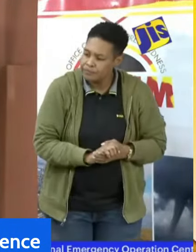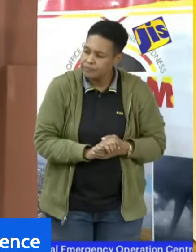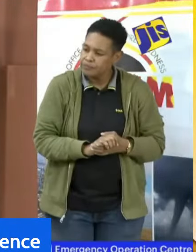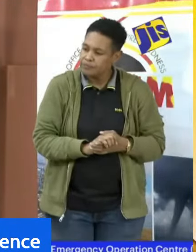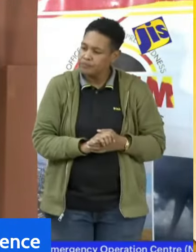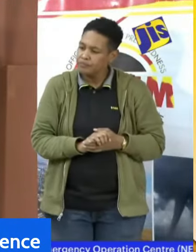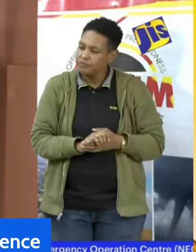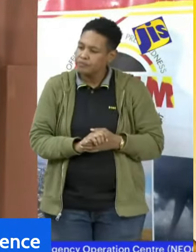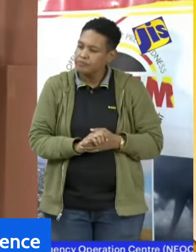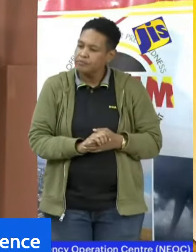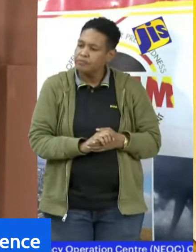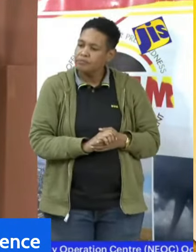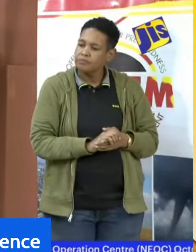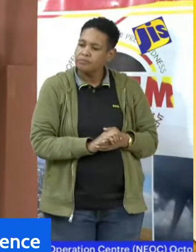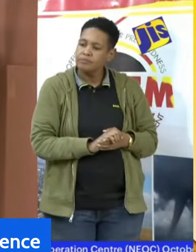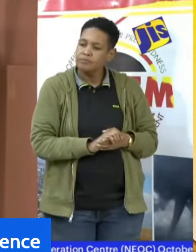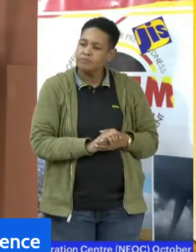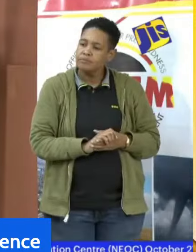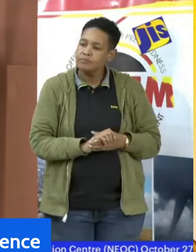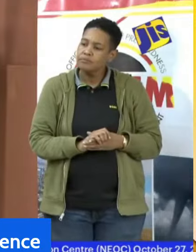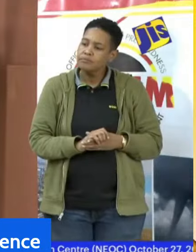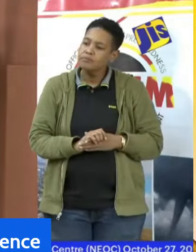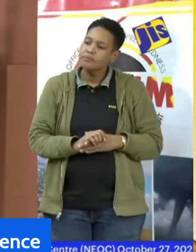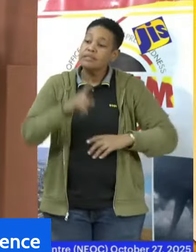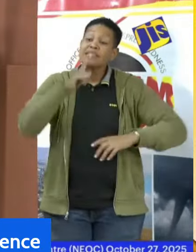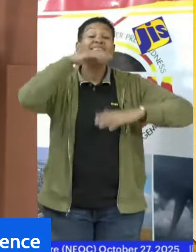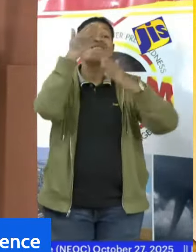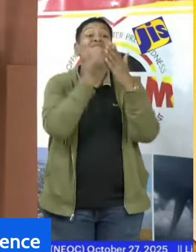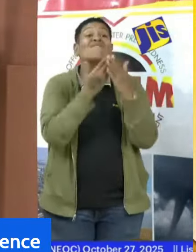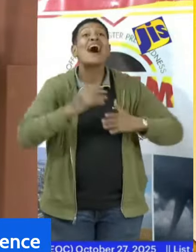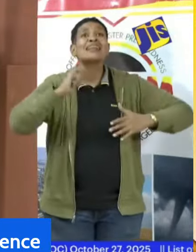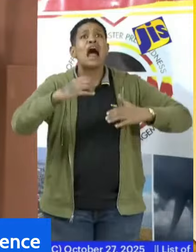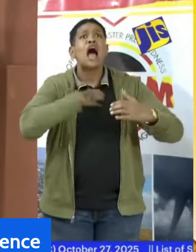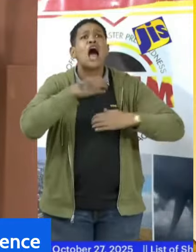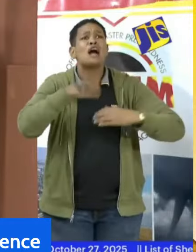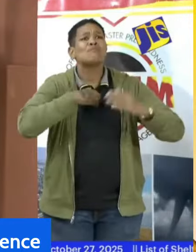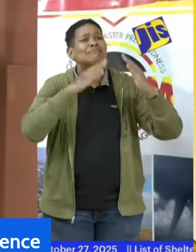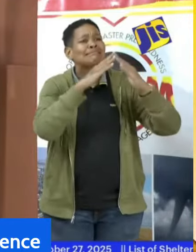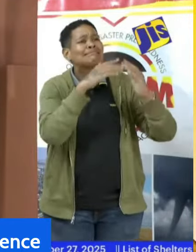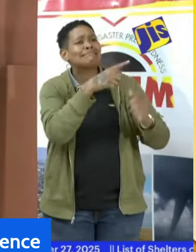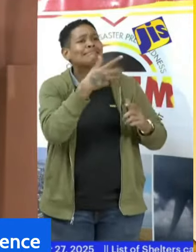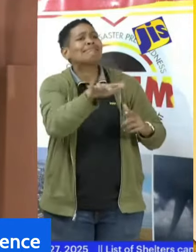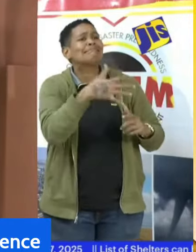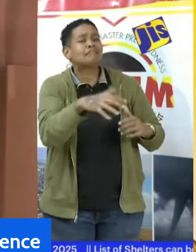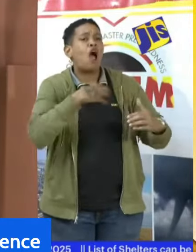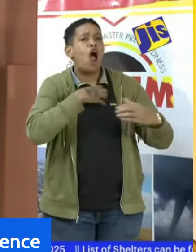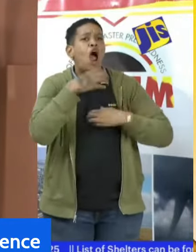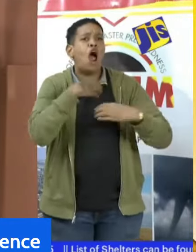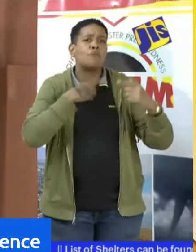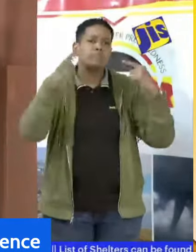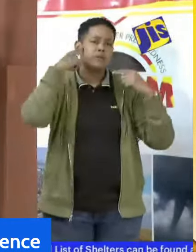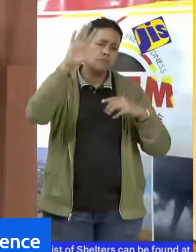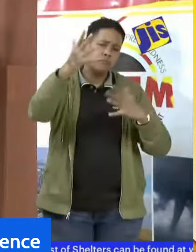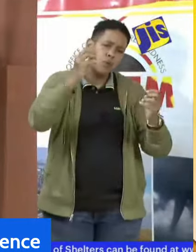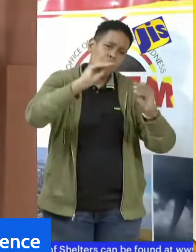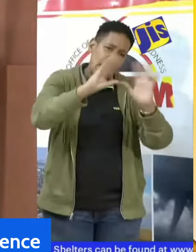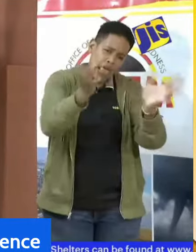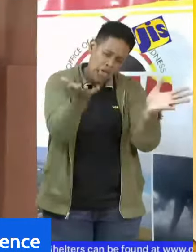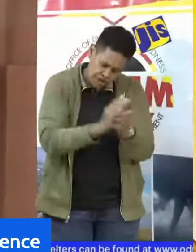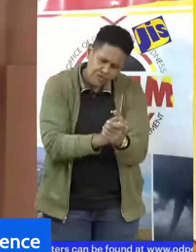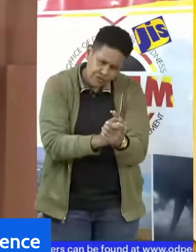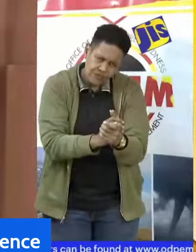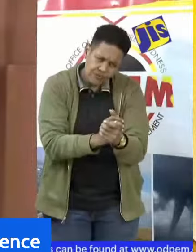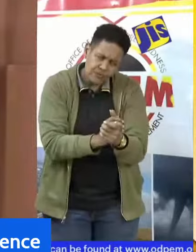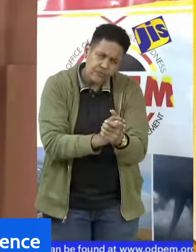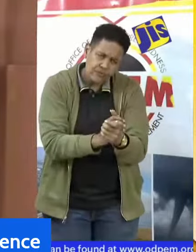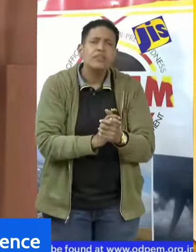and the fact that complaints were made about those shelters. I want to make it clear, ladies and gentlemen,